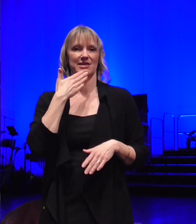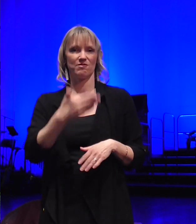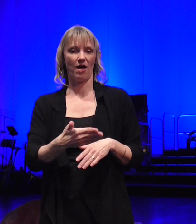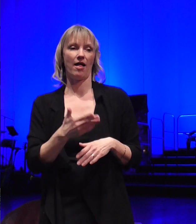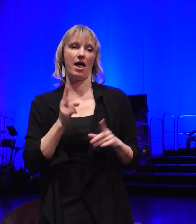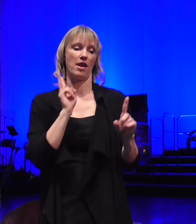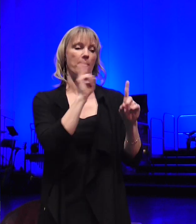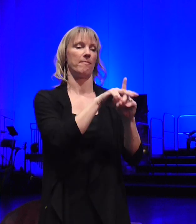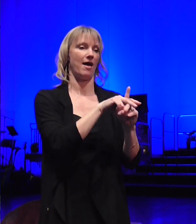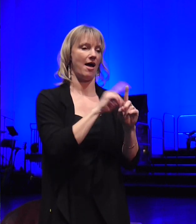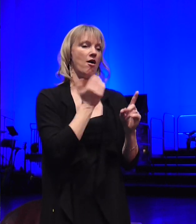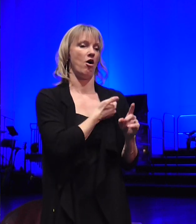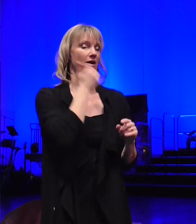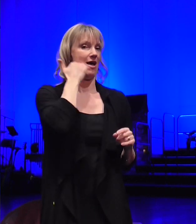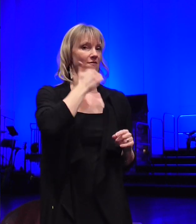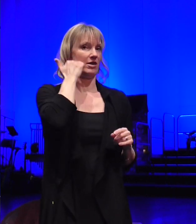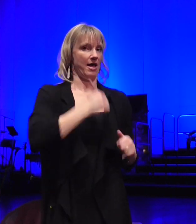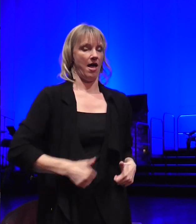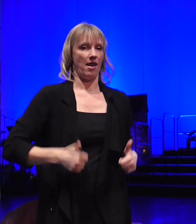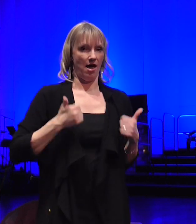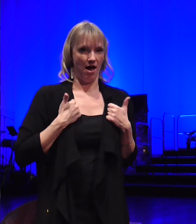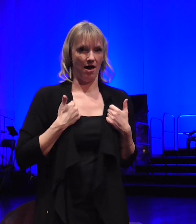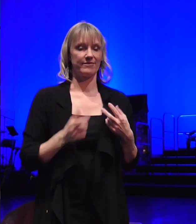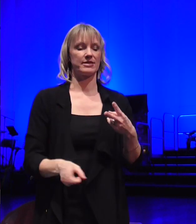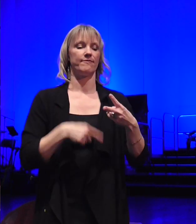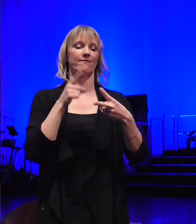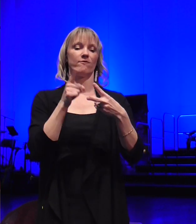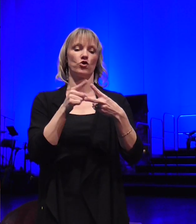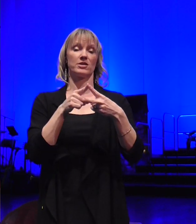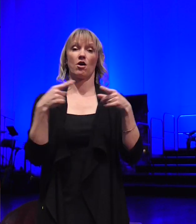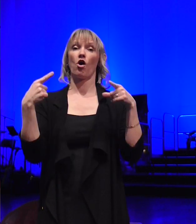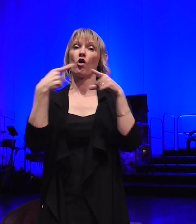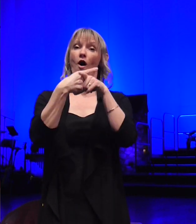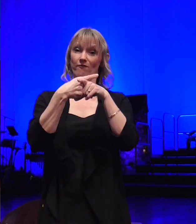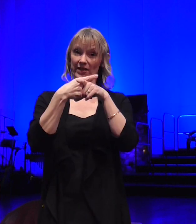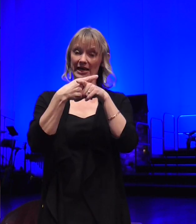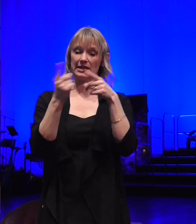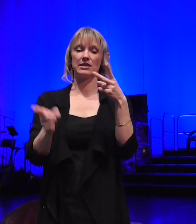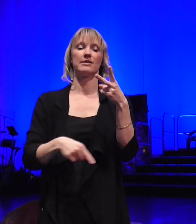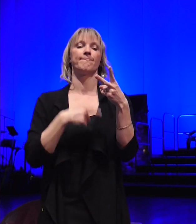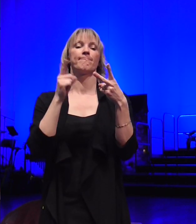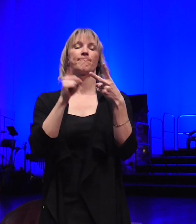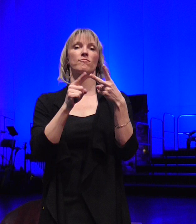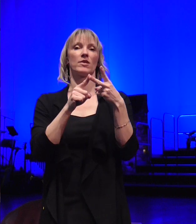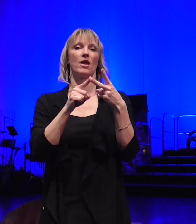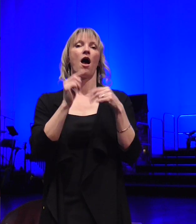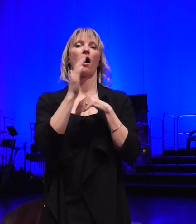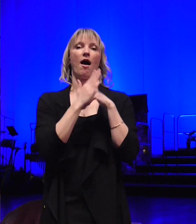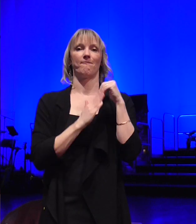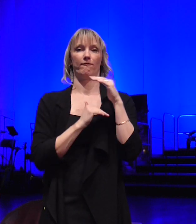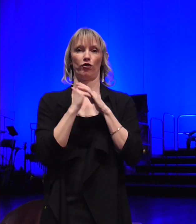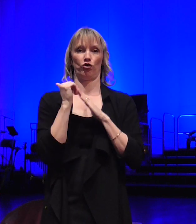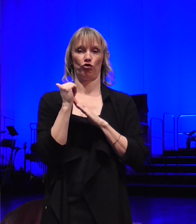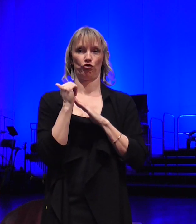it to our everyday lives. The first is conflict, and the second is comfort.